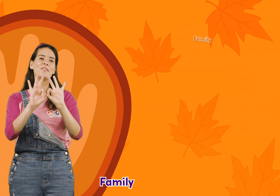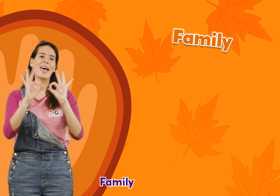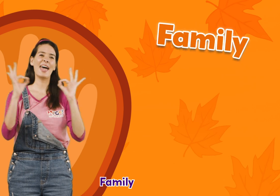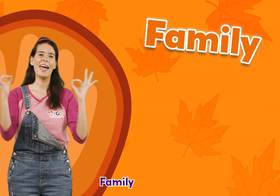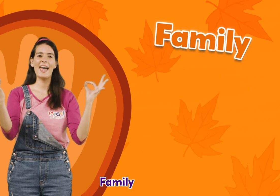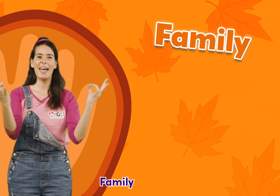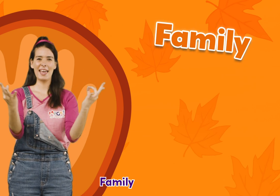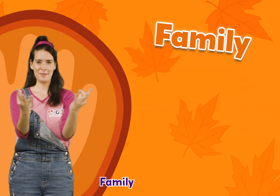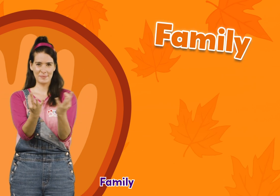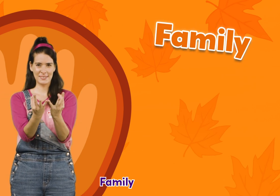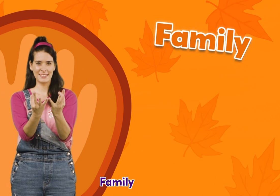Family.